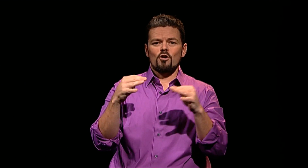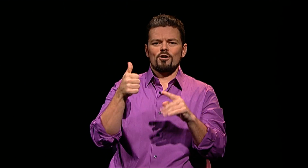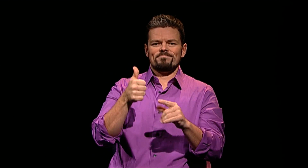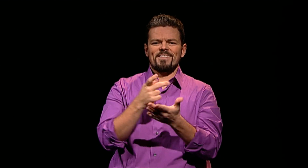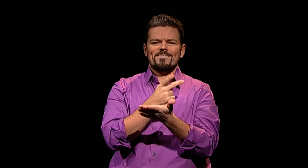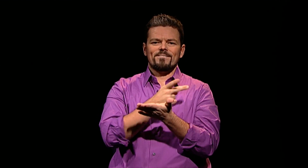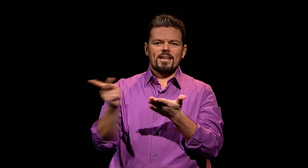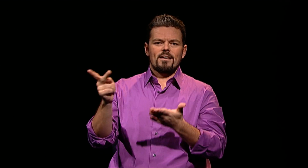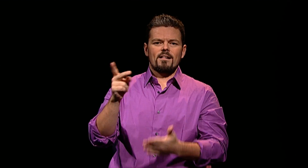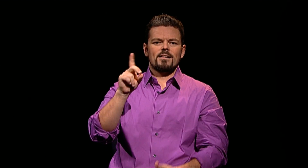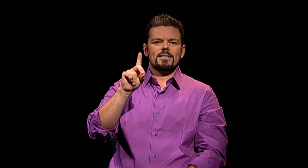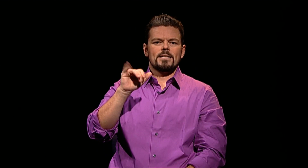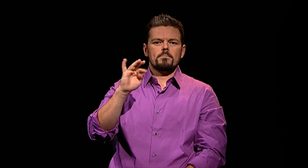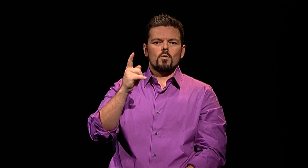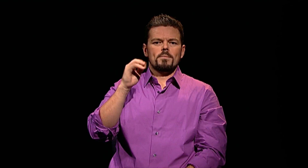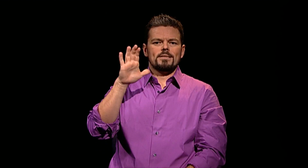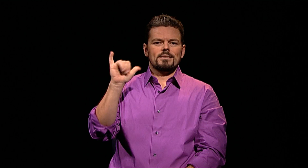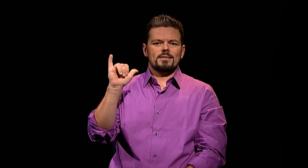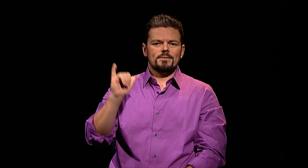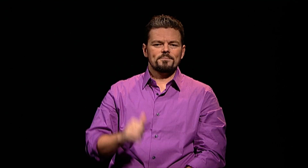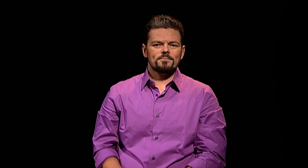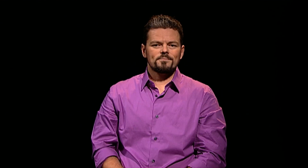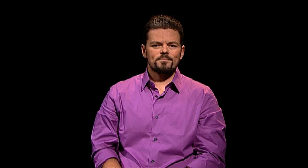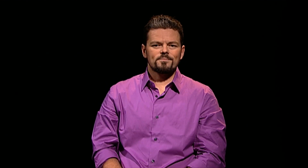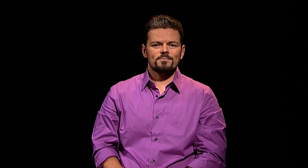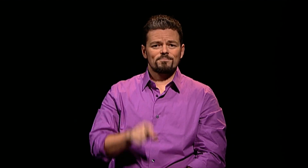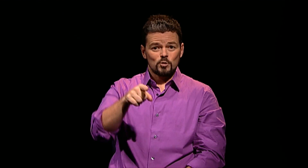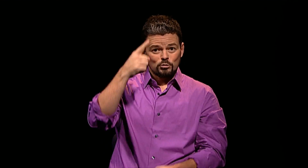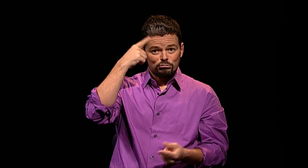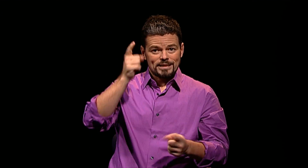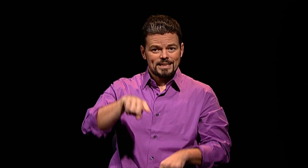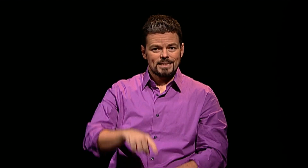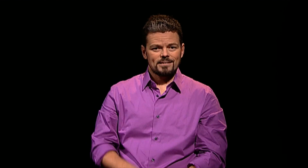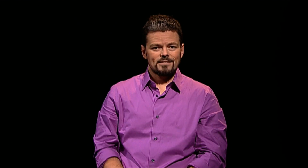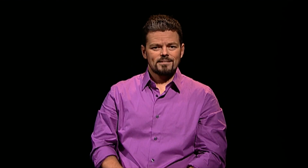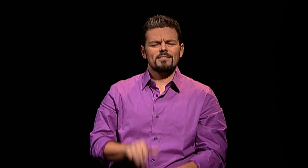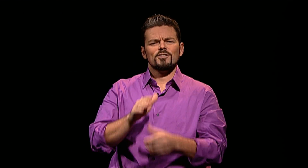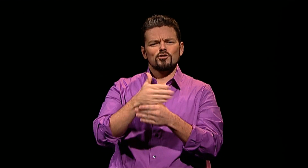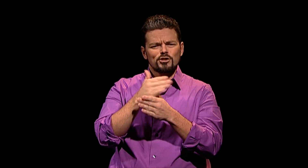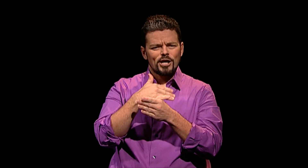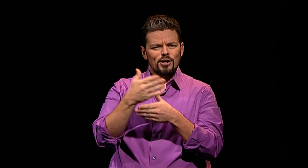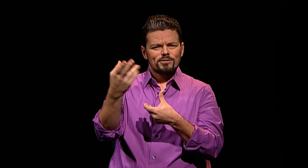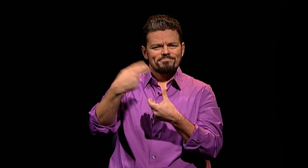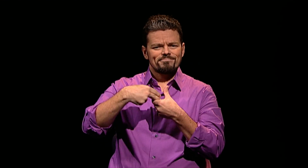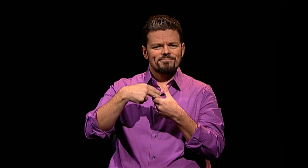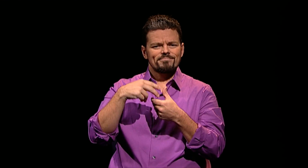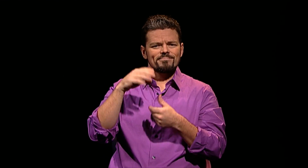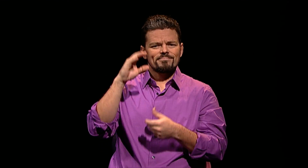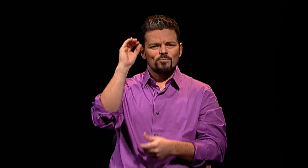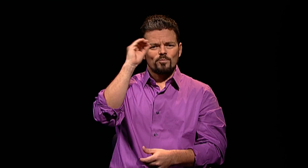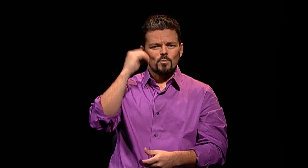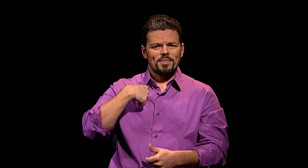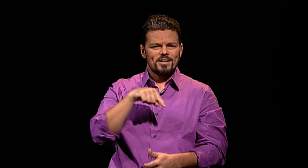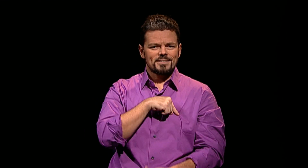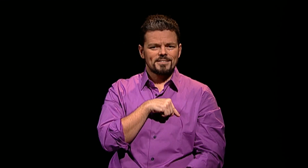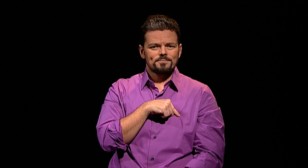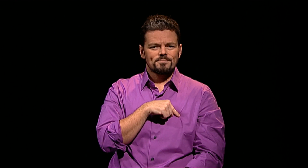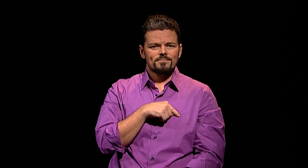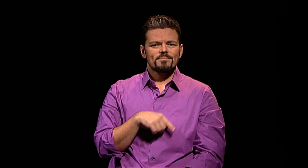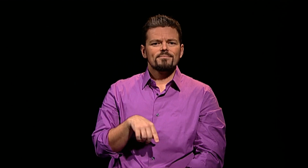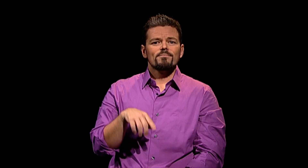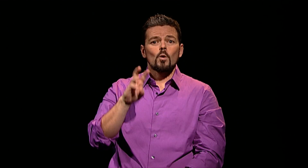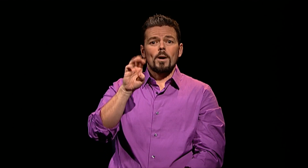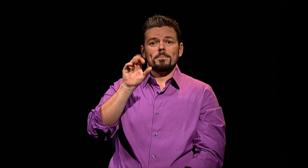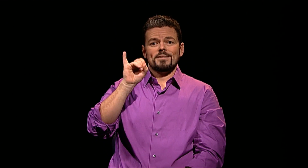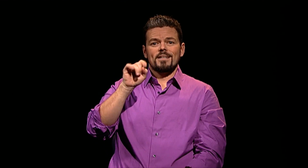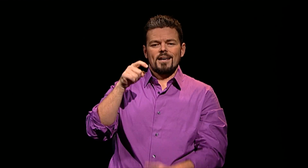Someone once said, "War is a failure of diplomacy." Do you agree? Share your opinions with us. Join the